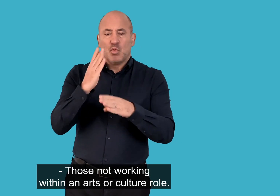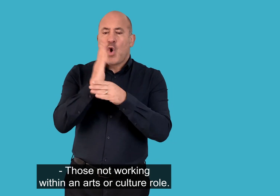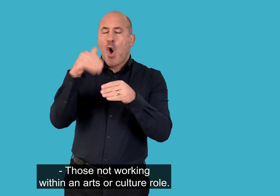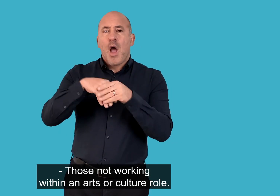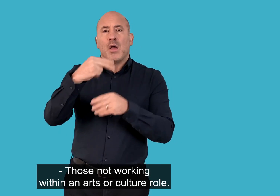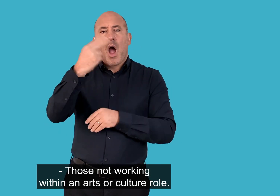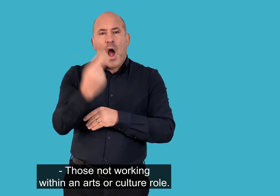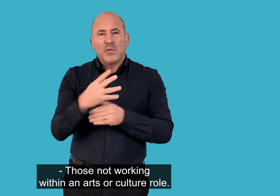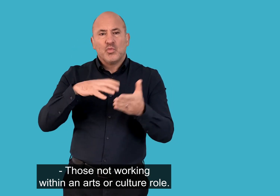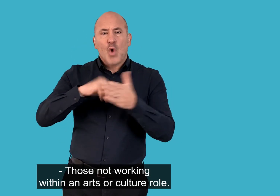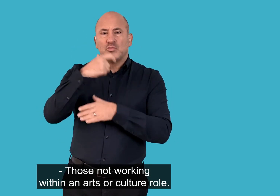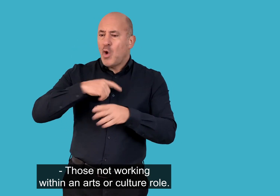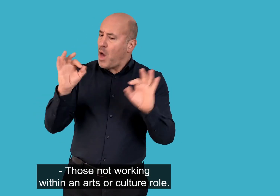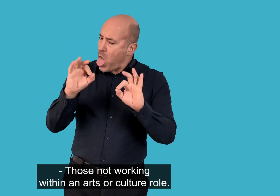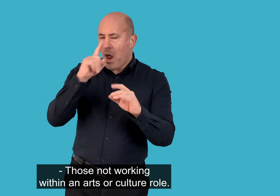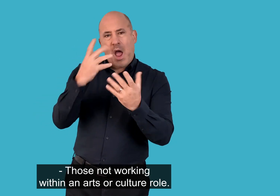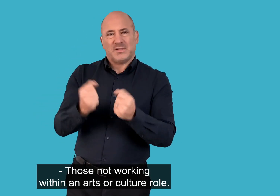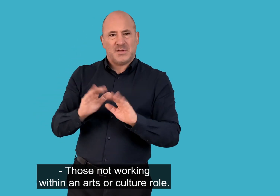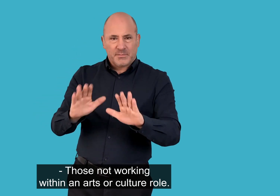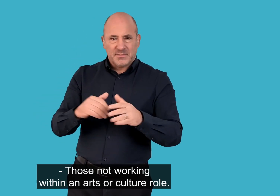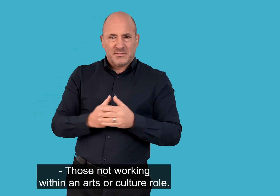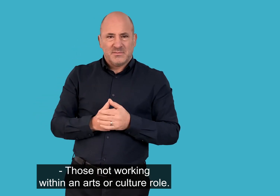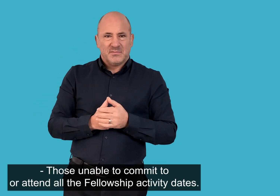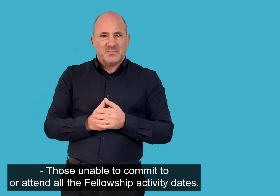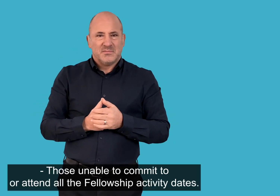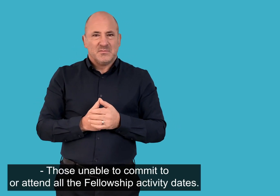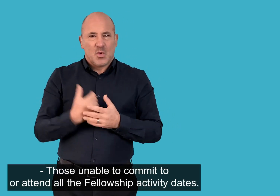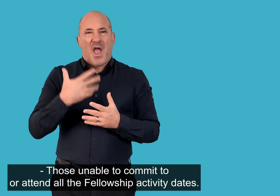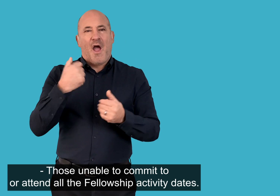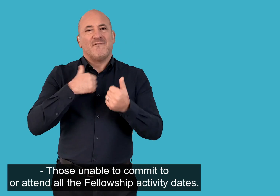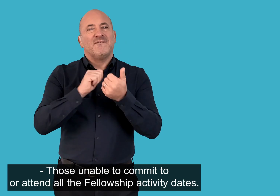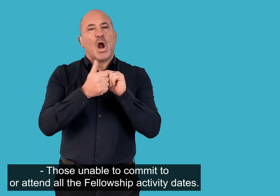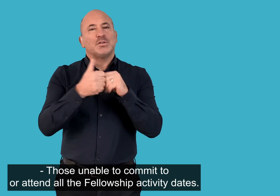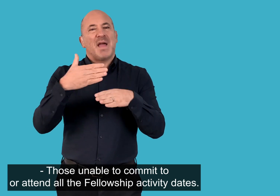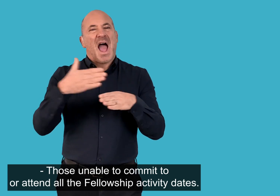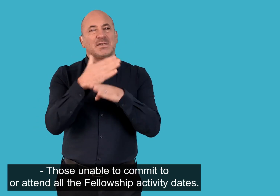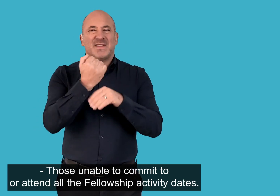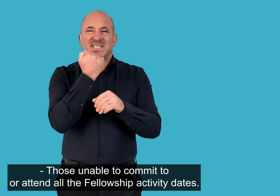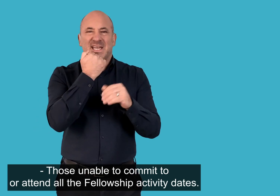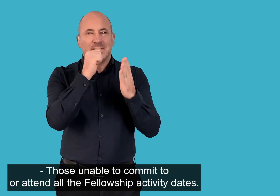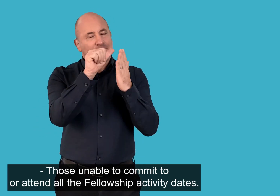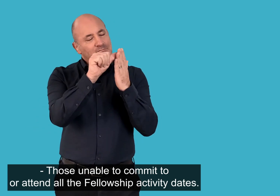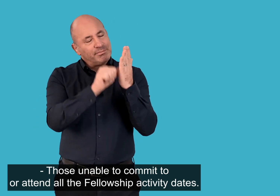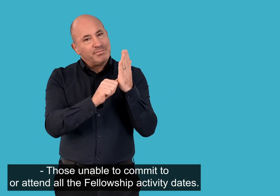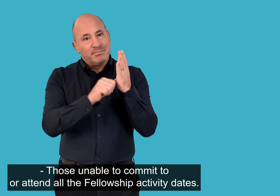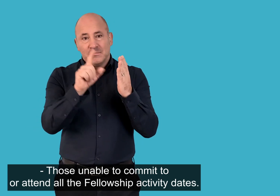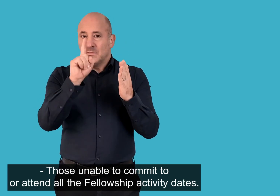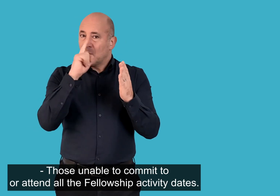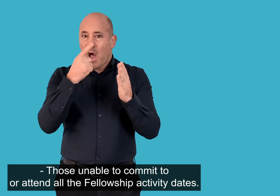those not working within an arts or culture role, those unable to commit to or attend all the fellowship